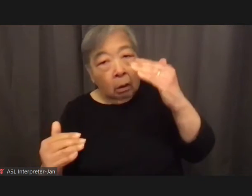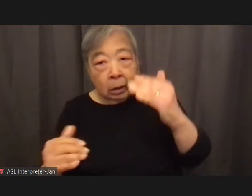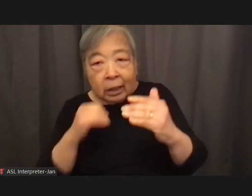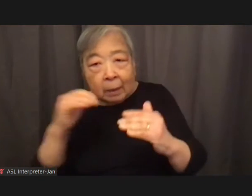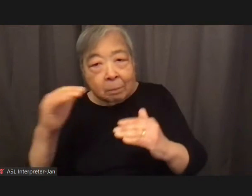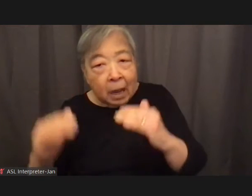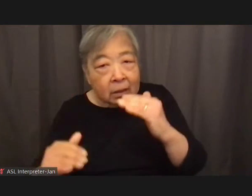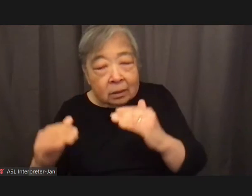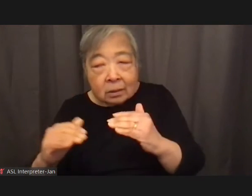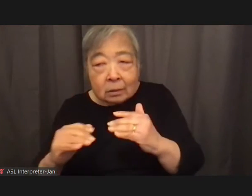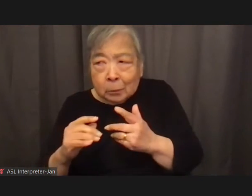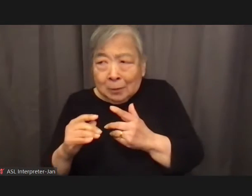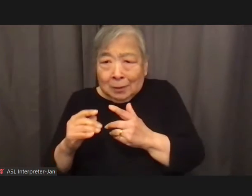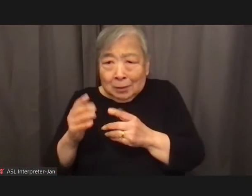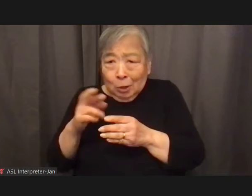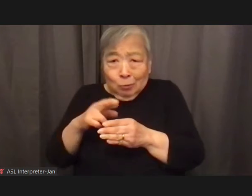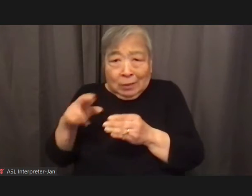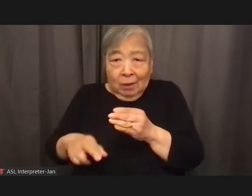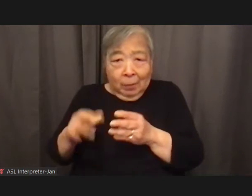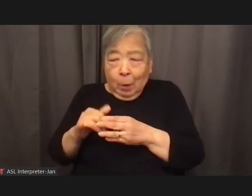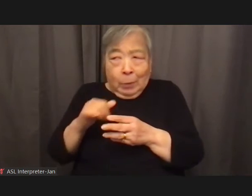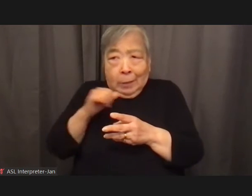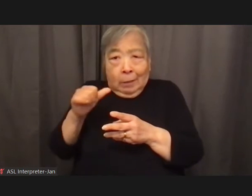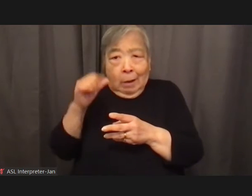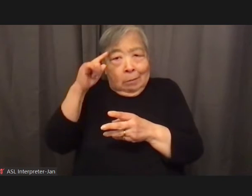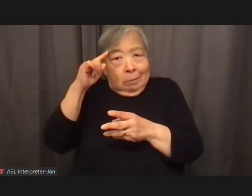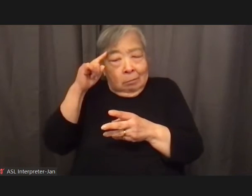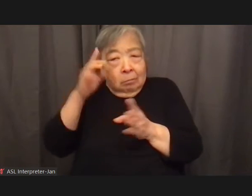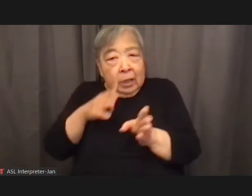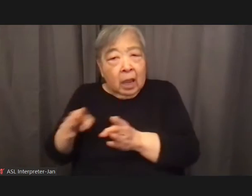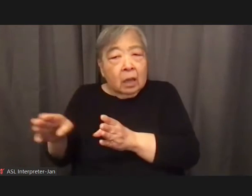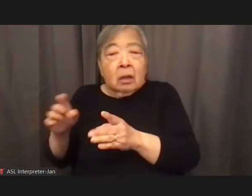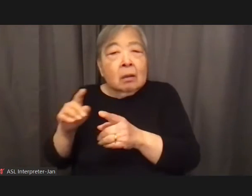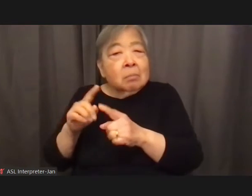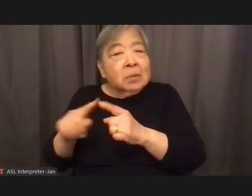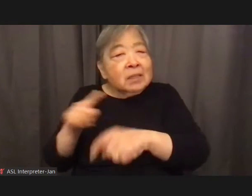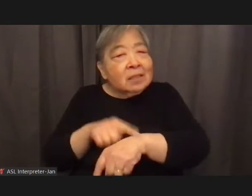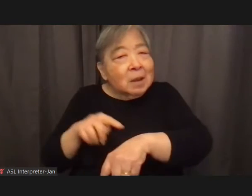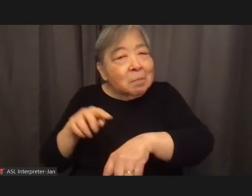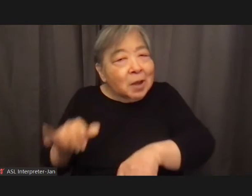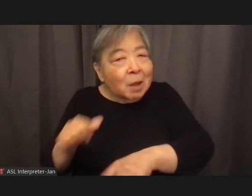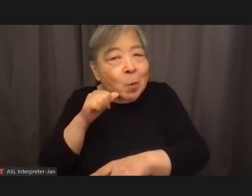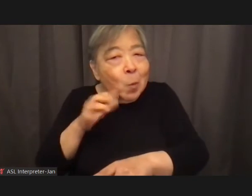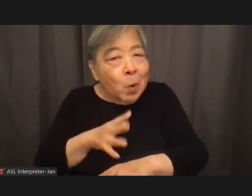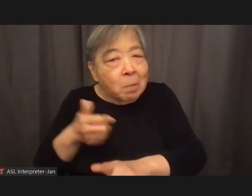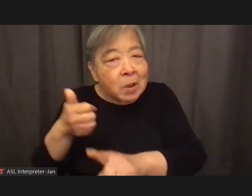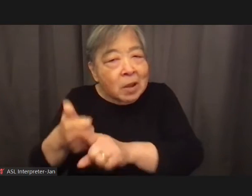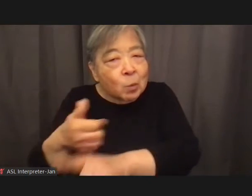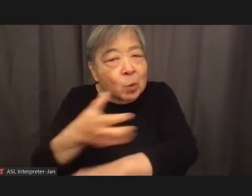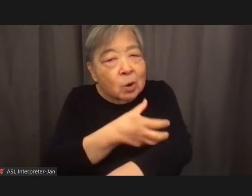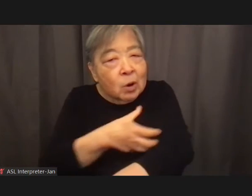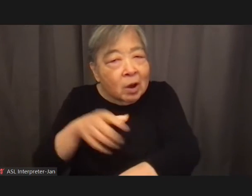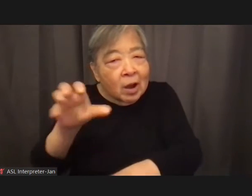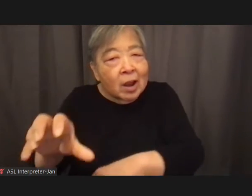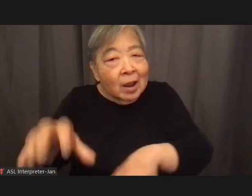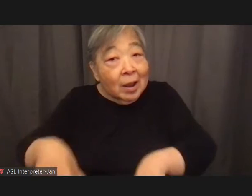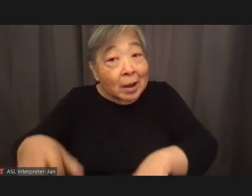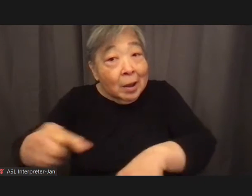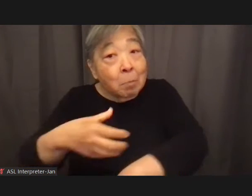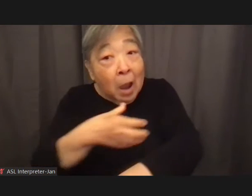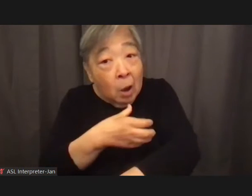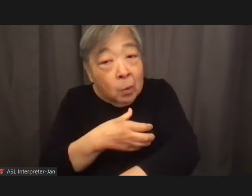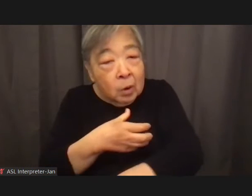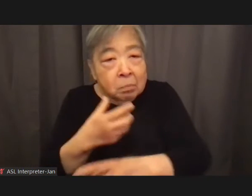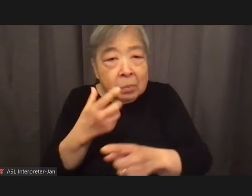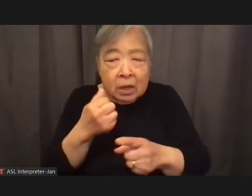consequence. And but it also empowered them much, much more. All of them were much